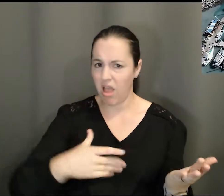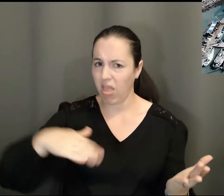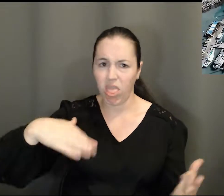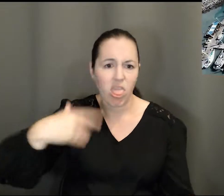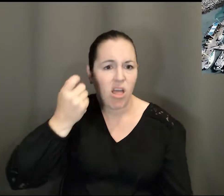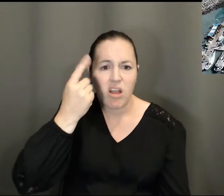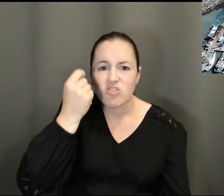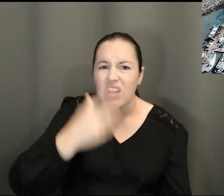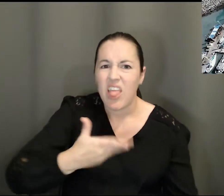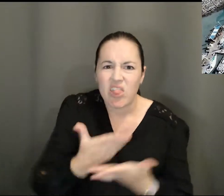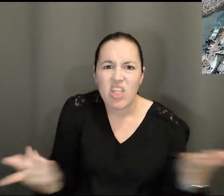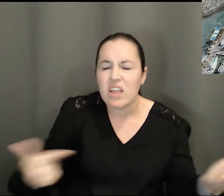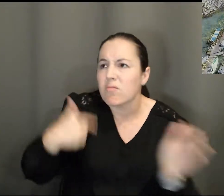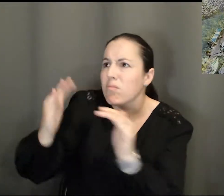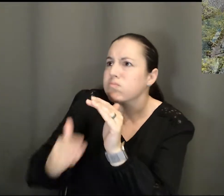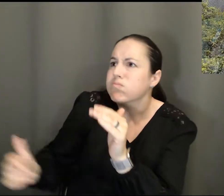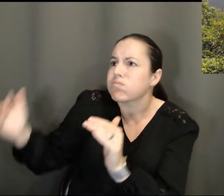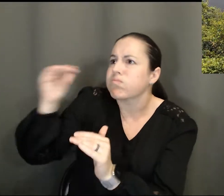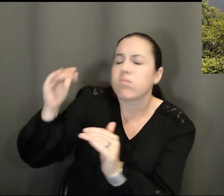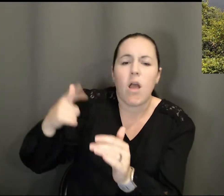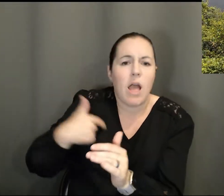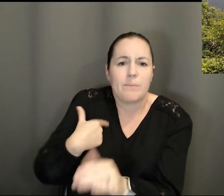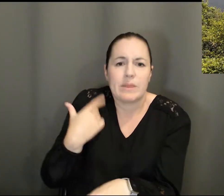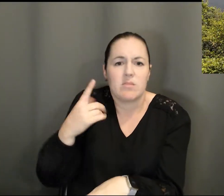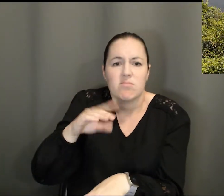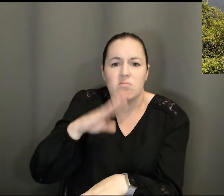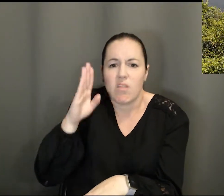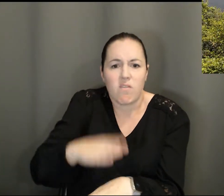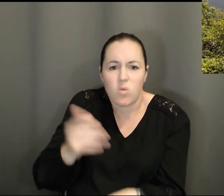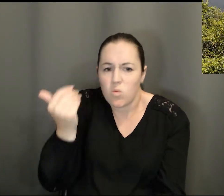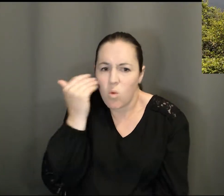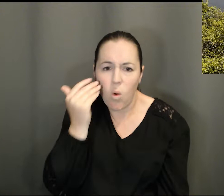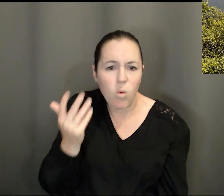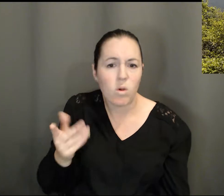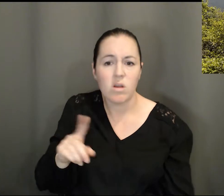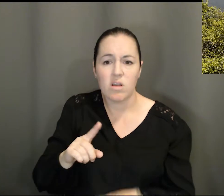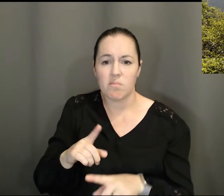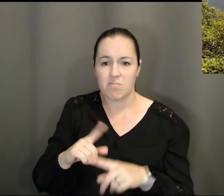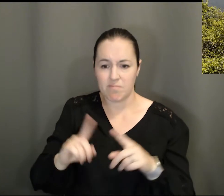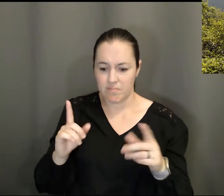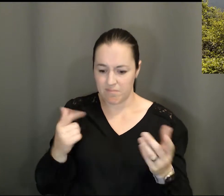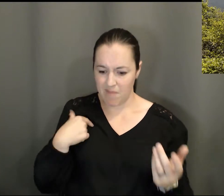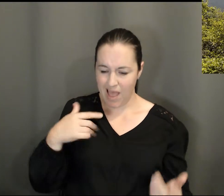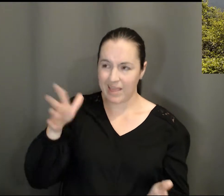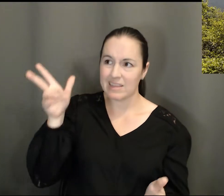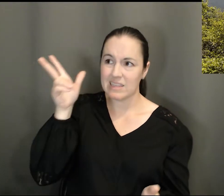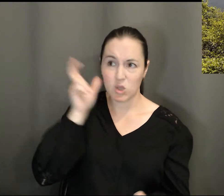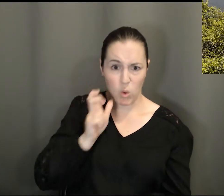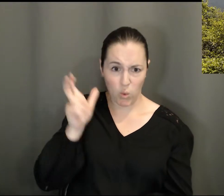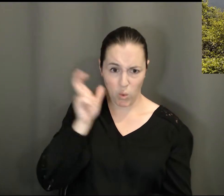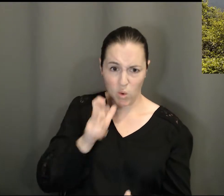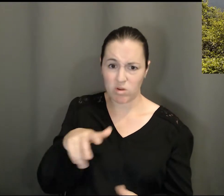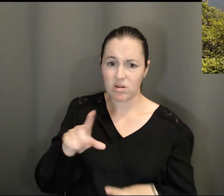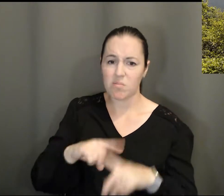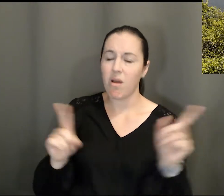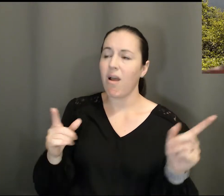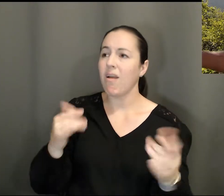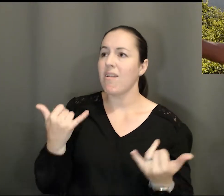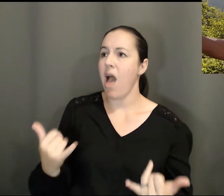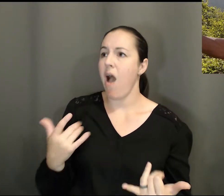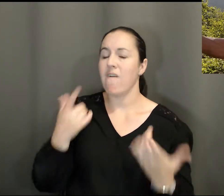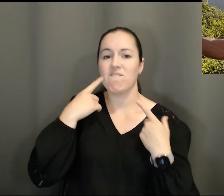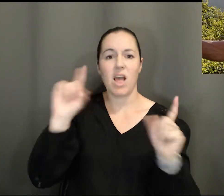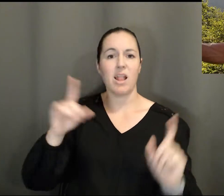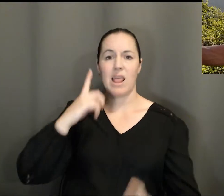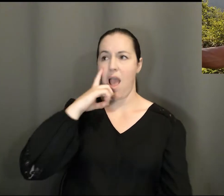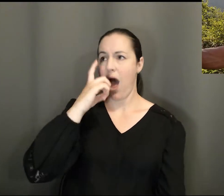understand really how big God really is, but not just that we know it with our eyes, that we know it with our heart. And it's things